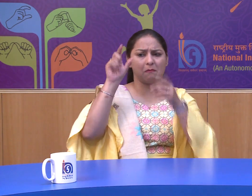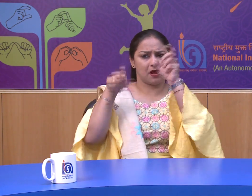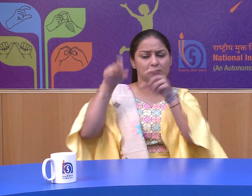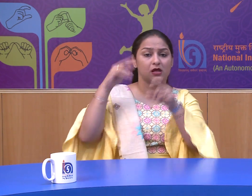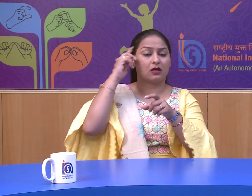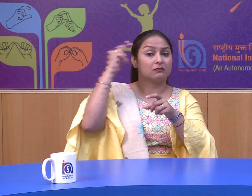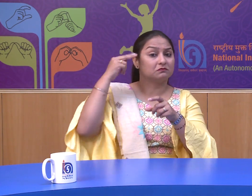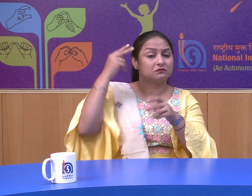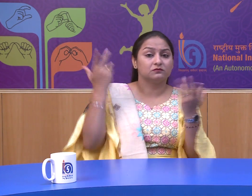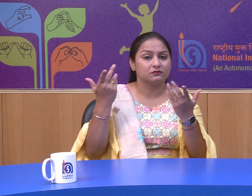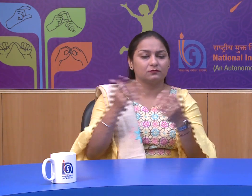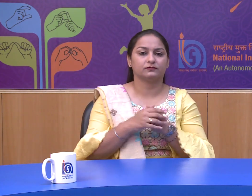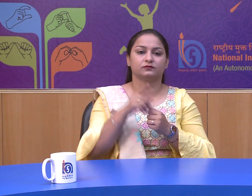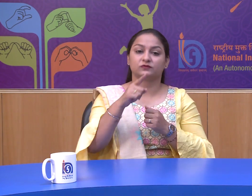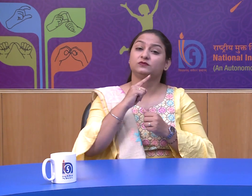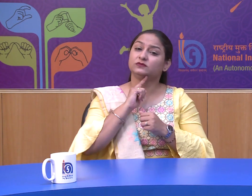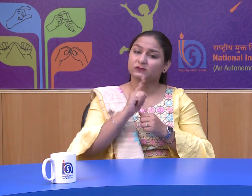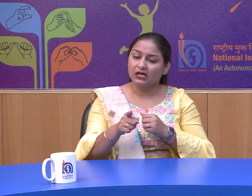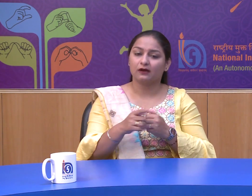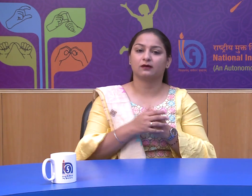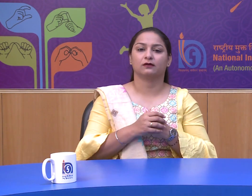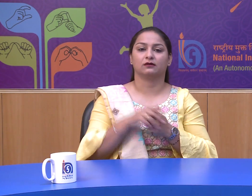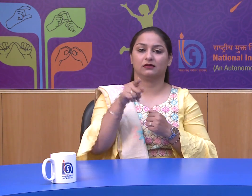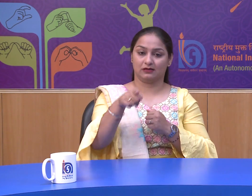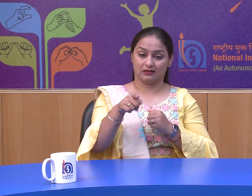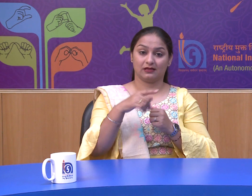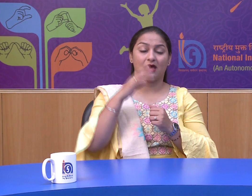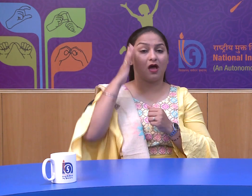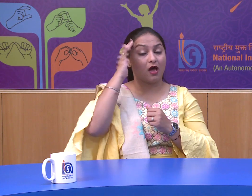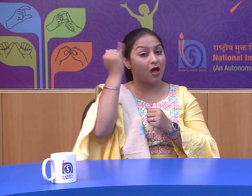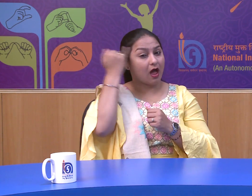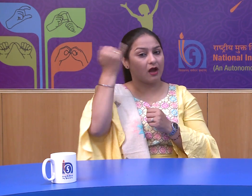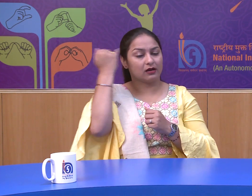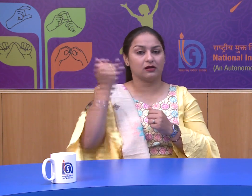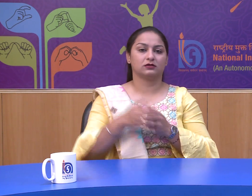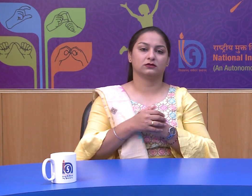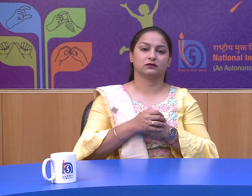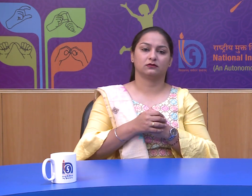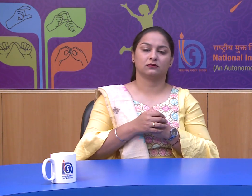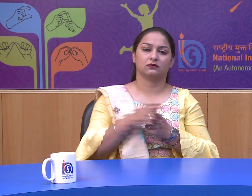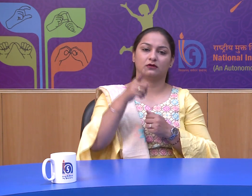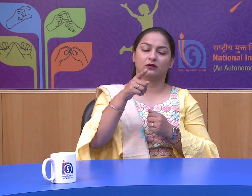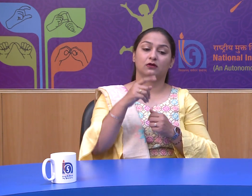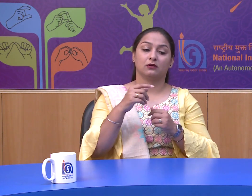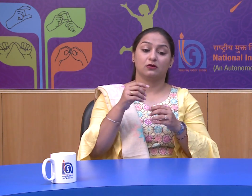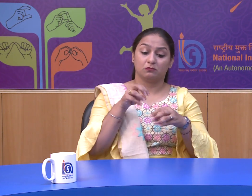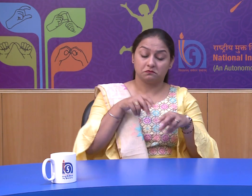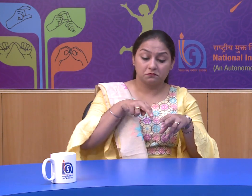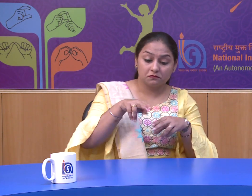It has been said that the ideas and notions